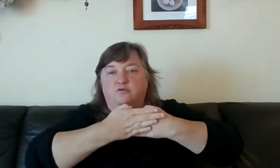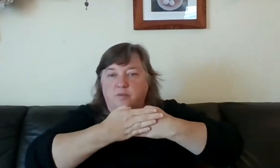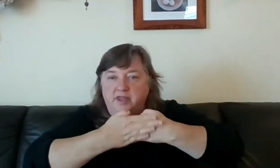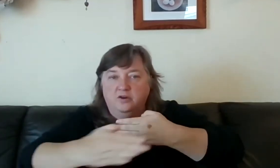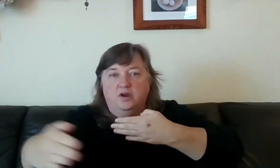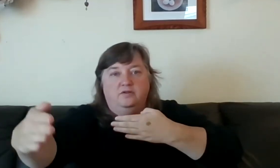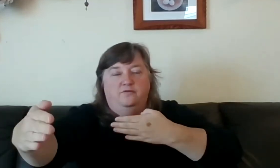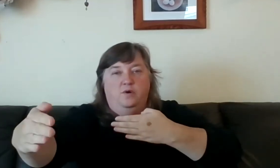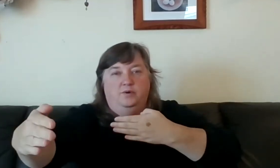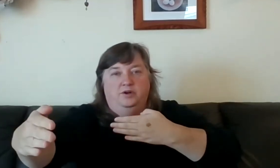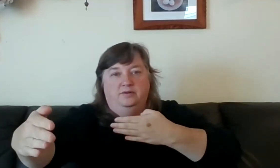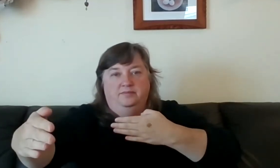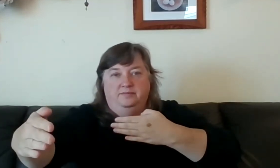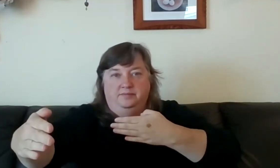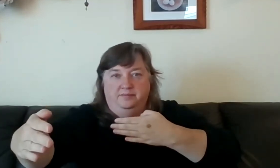From here on forward.